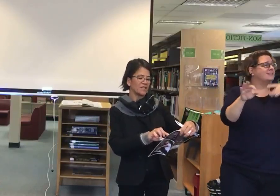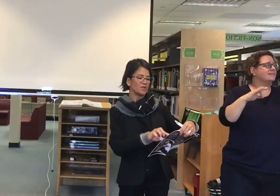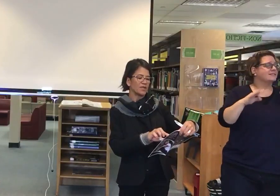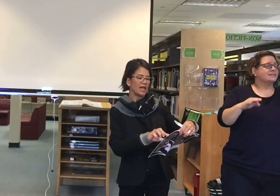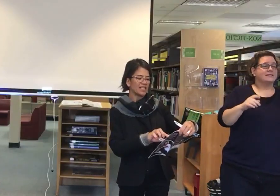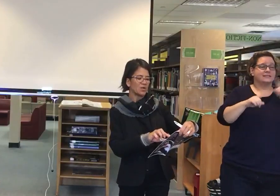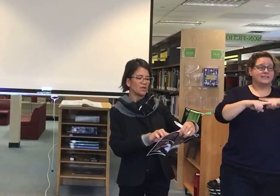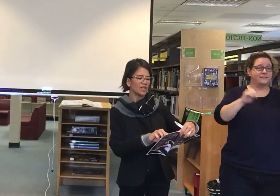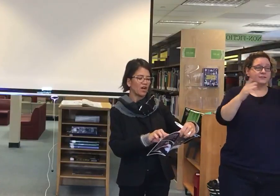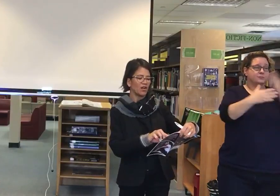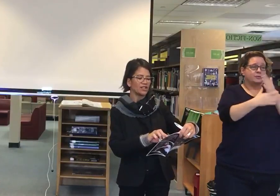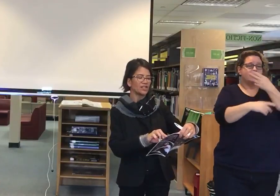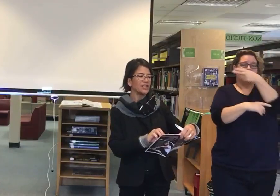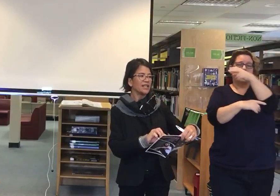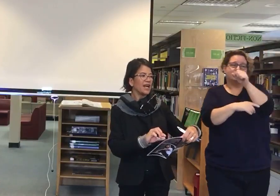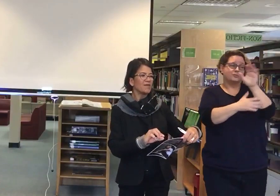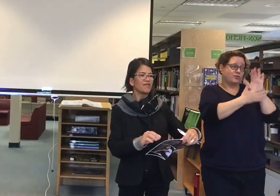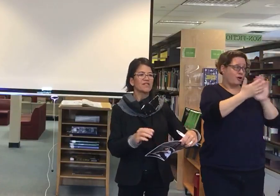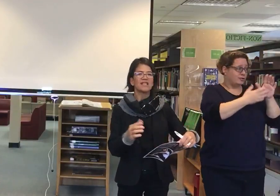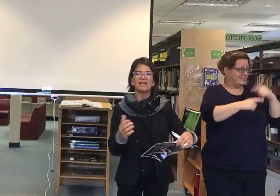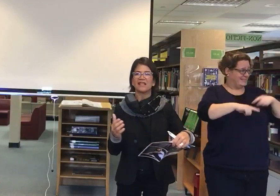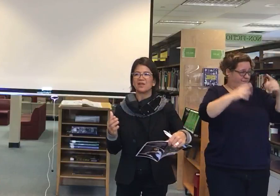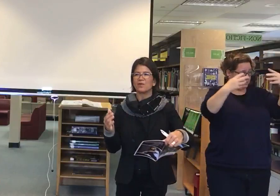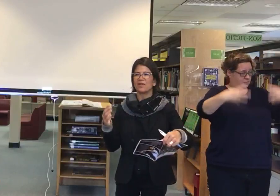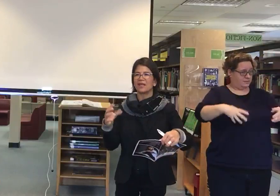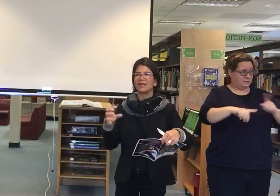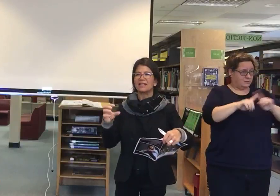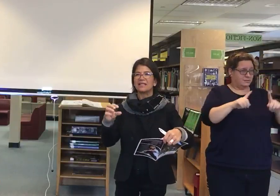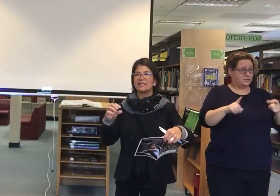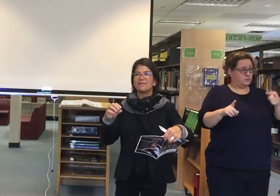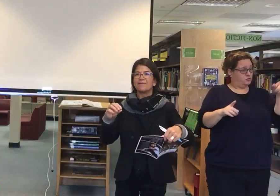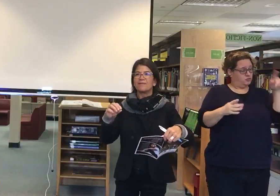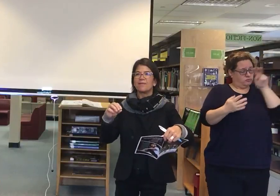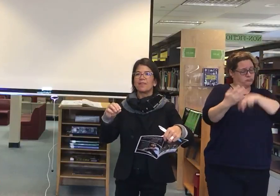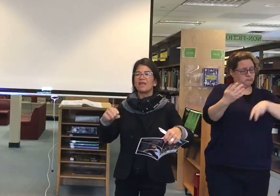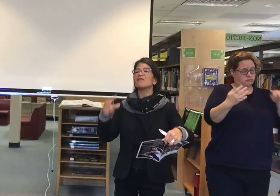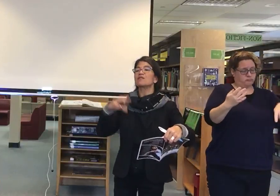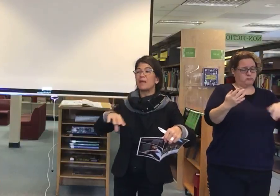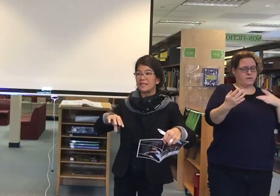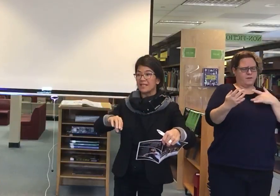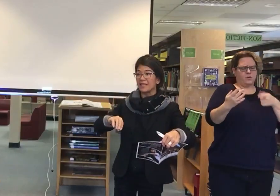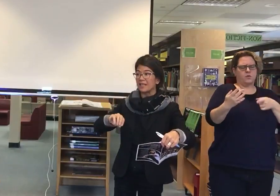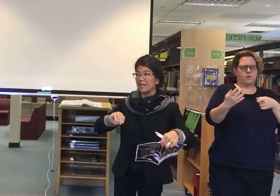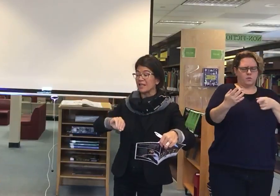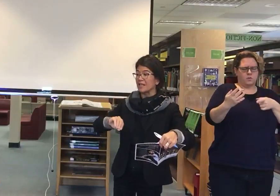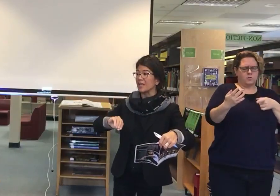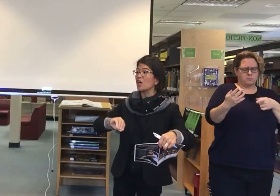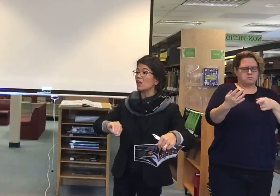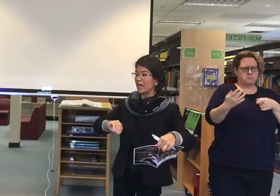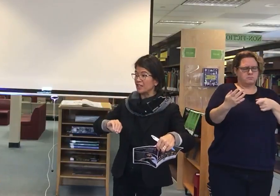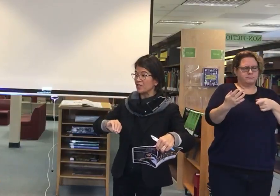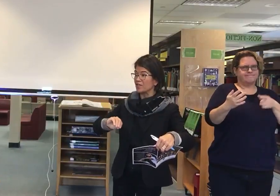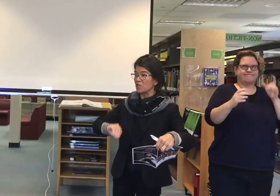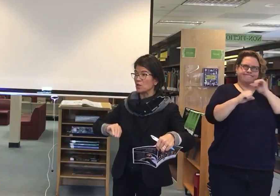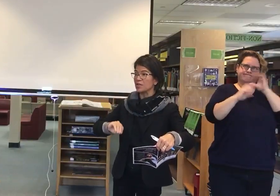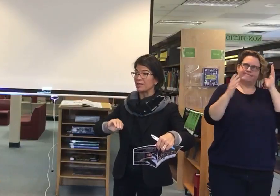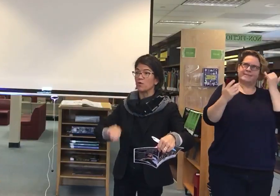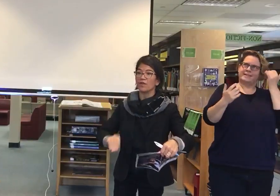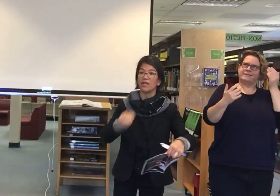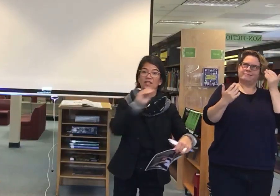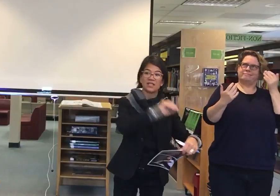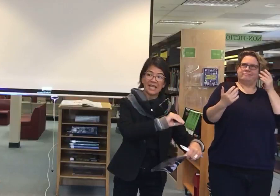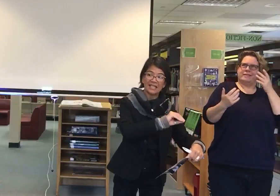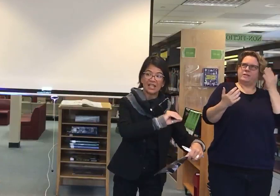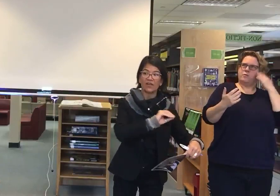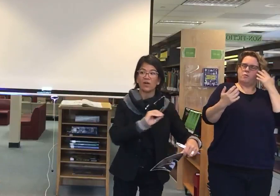thinking about the differences between high school and college. If there's anything that you think, even just based in the younger age of students,